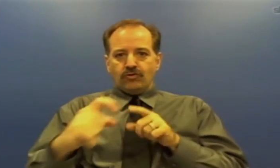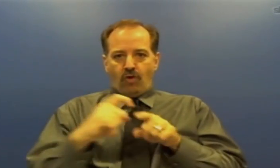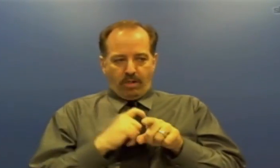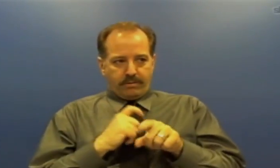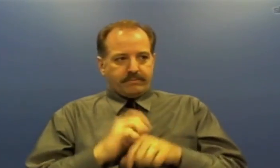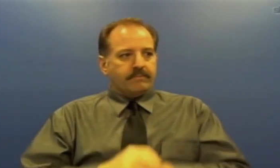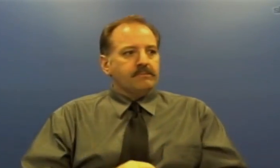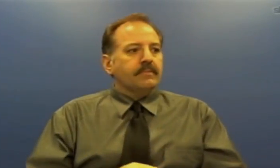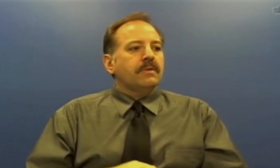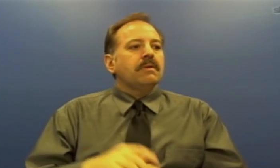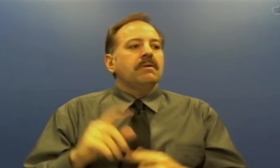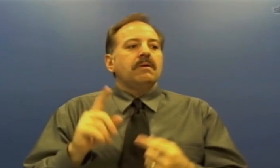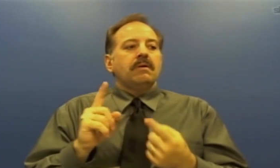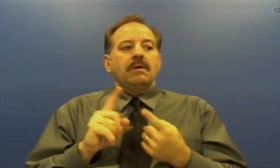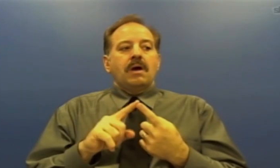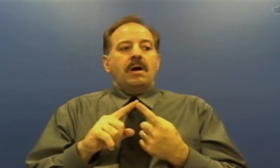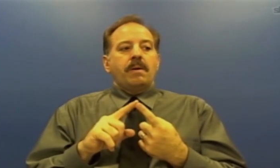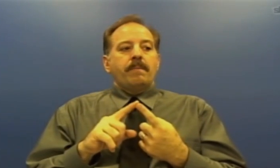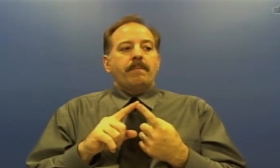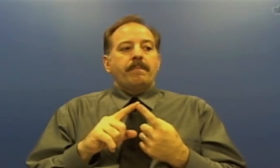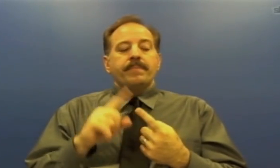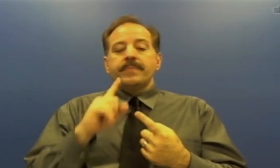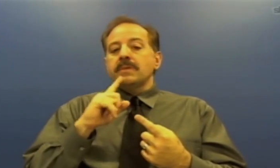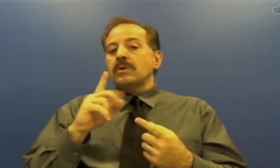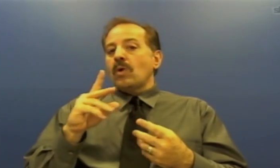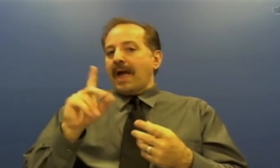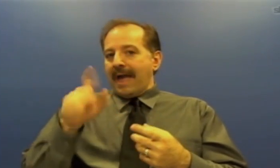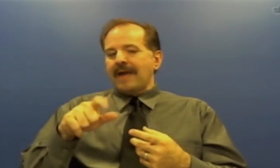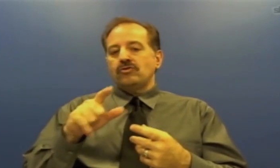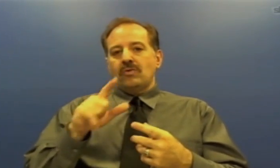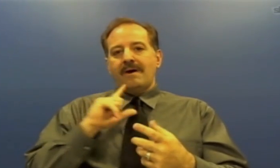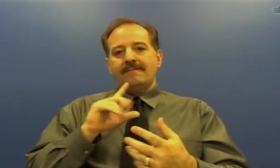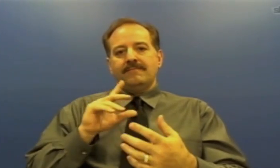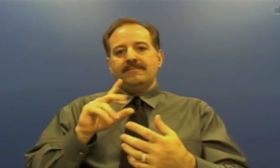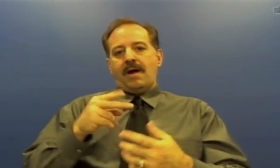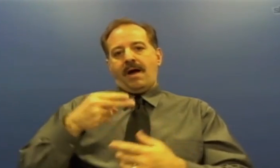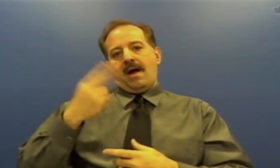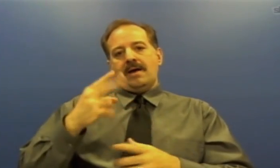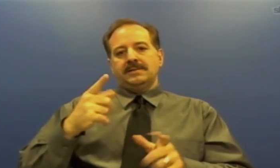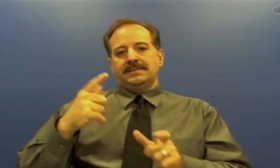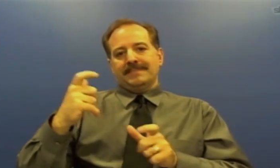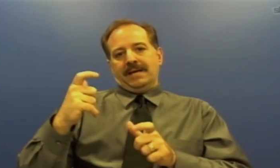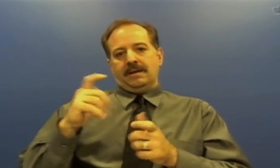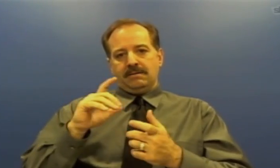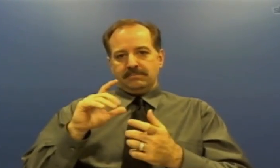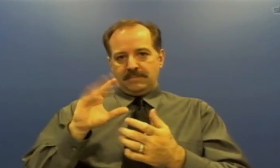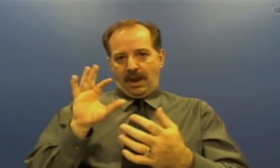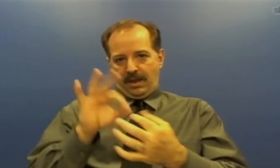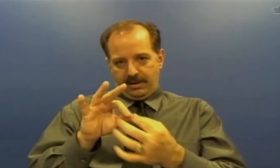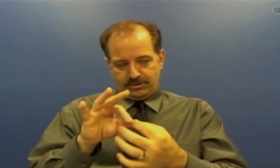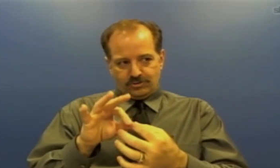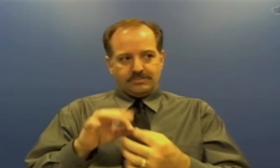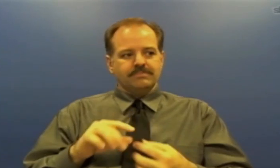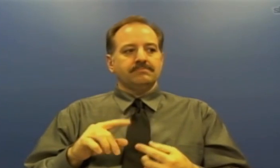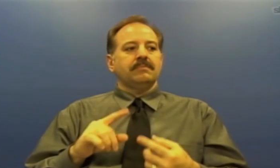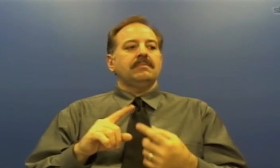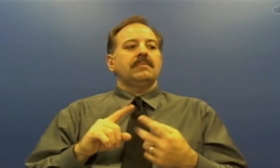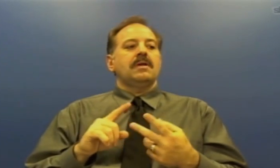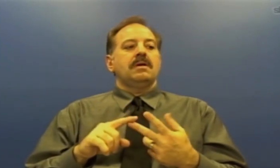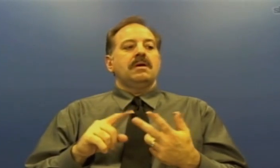medical care, or prisons if that's the case. So in addition to that, we also have to be able to provide high-speed